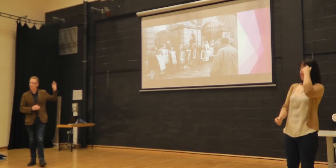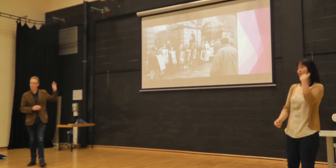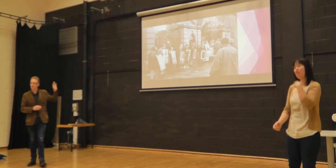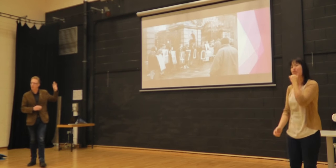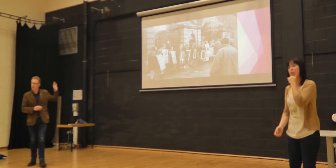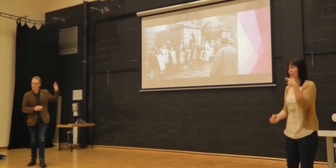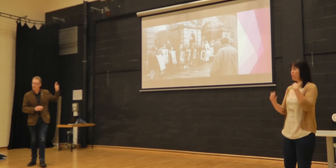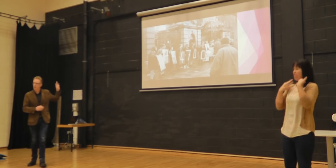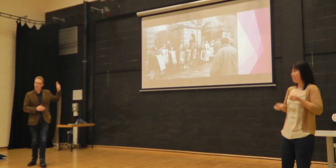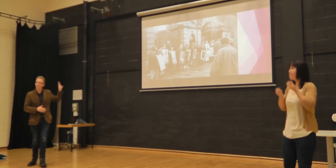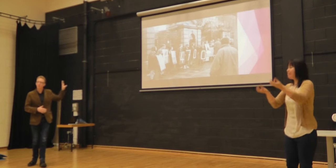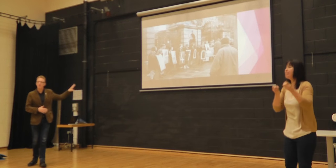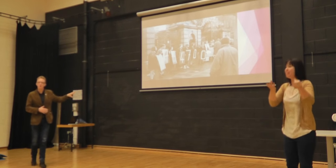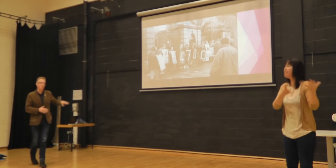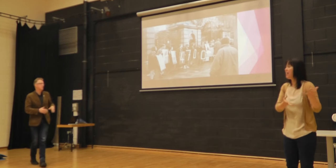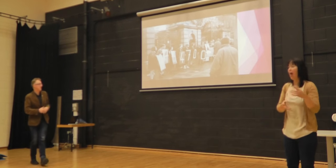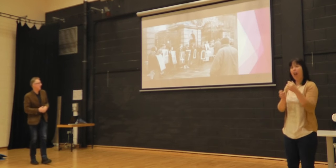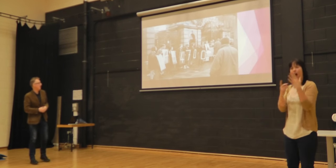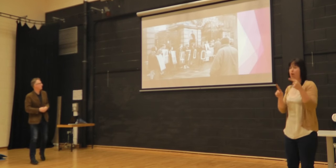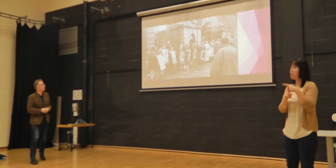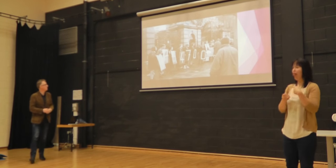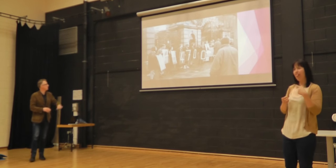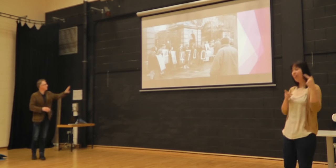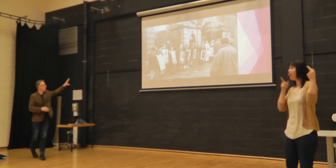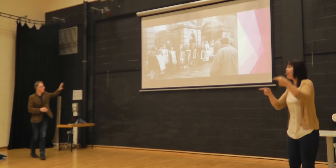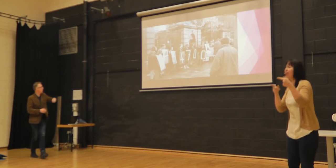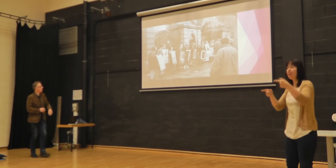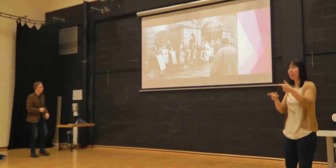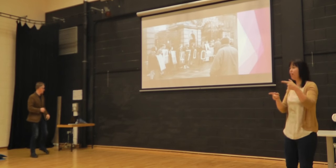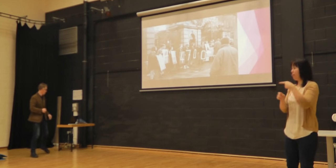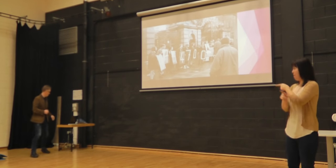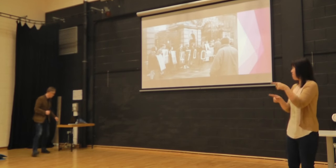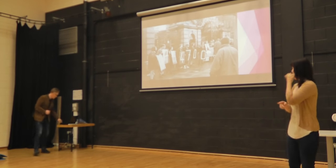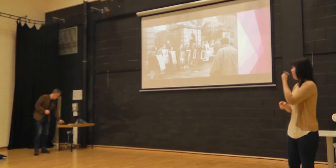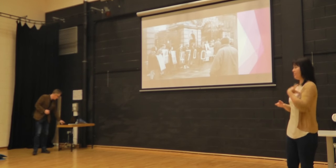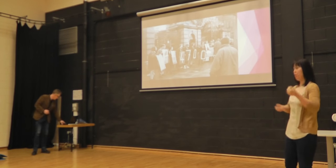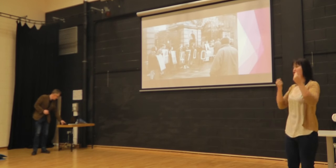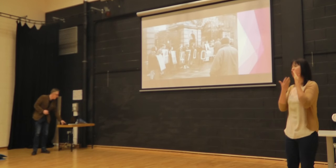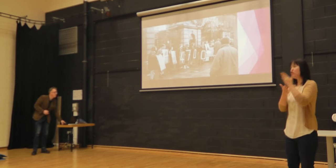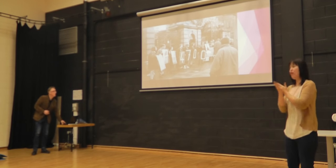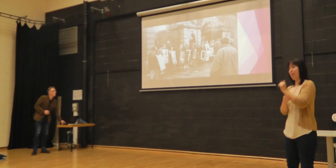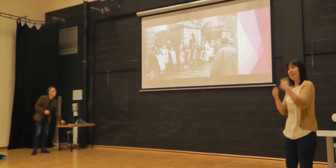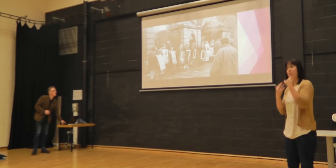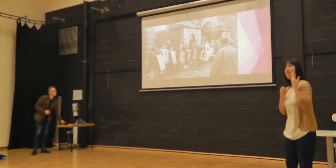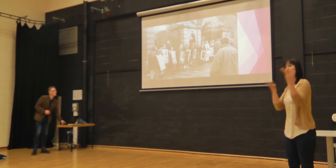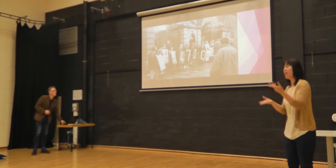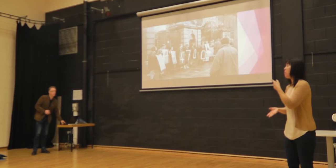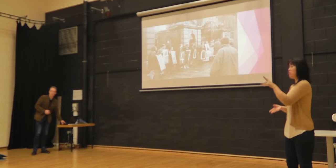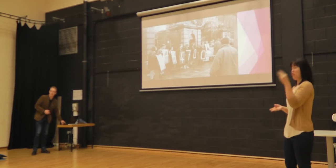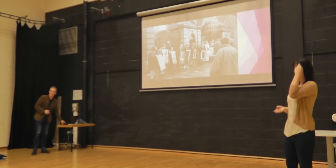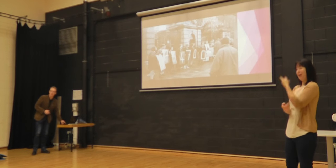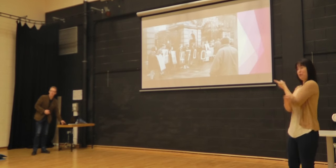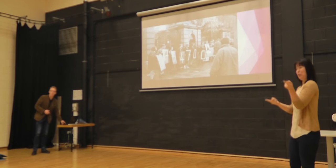were a lot of harassment of them for doing so, but I just thought I would remind us